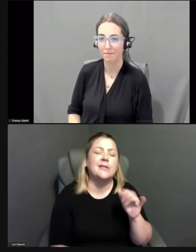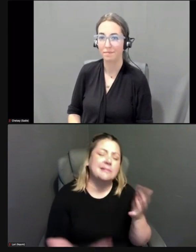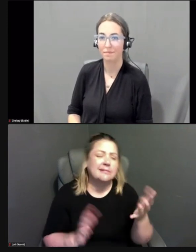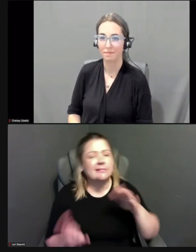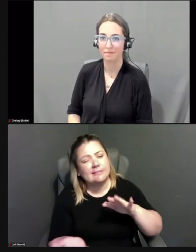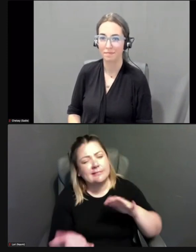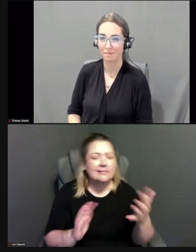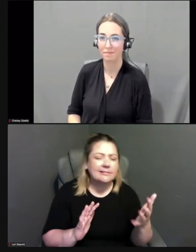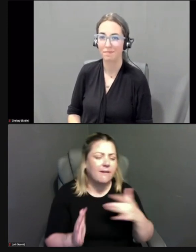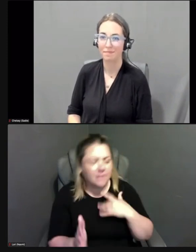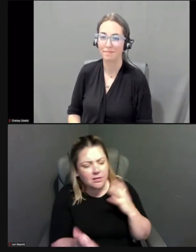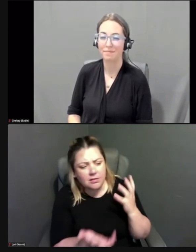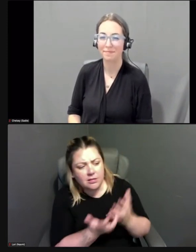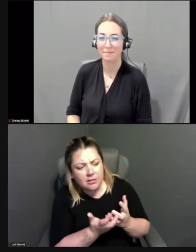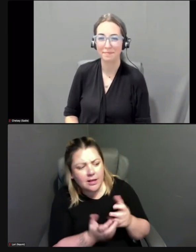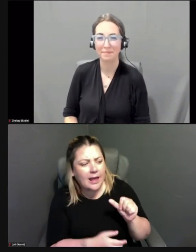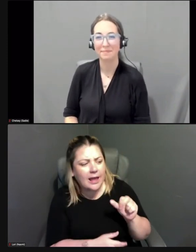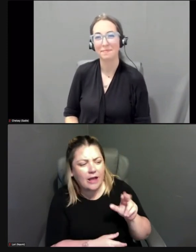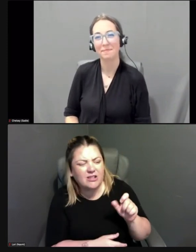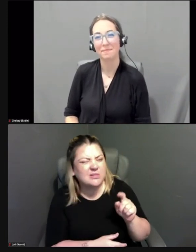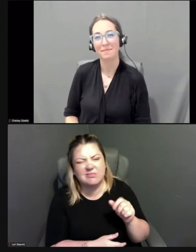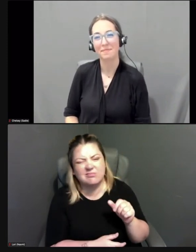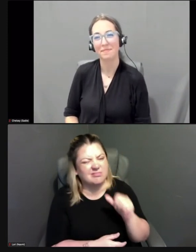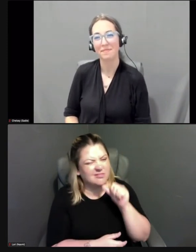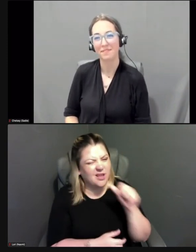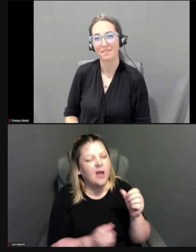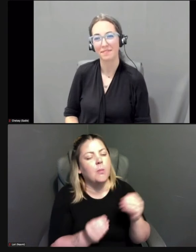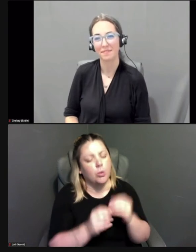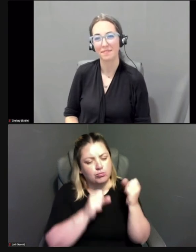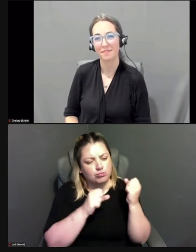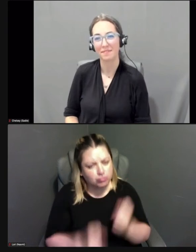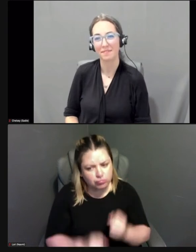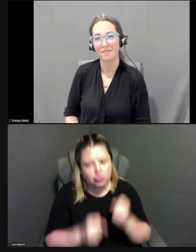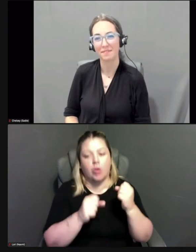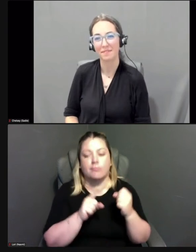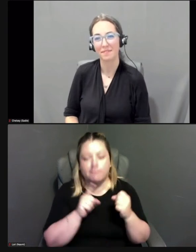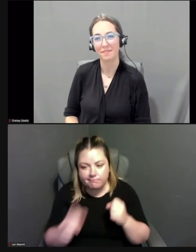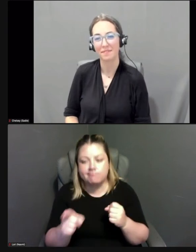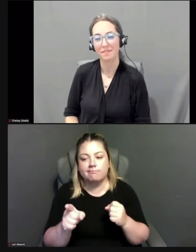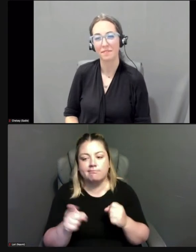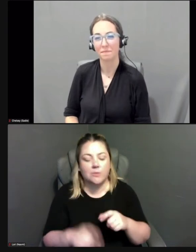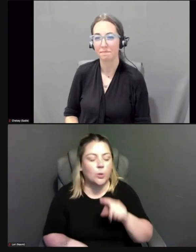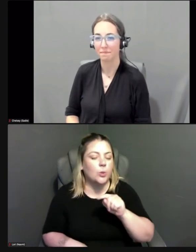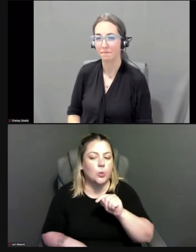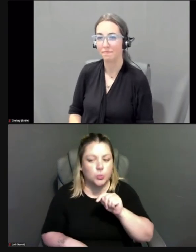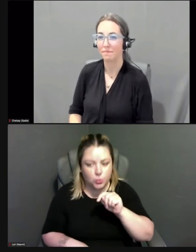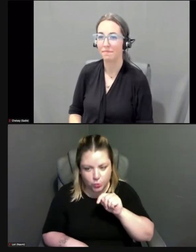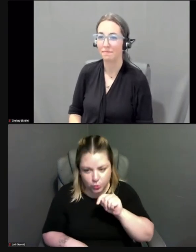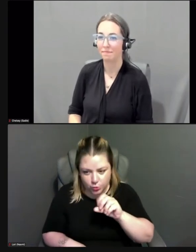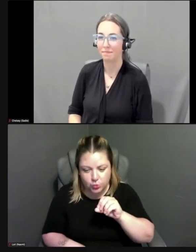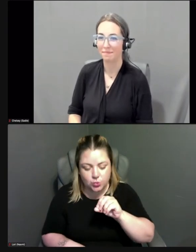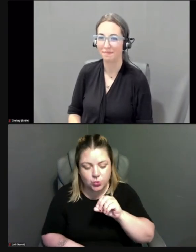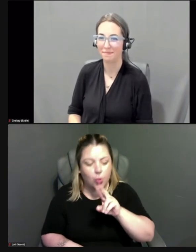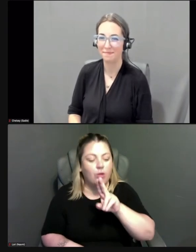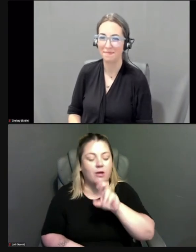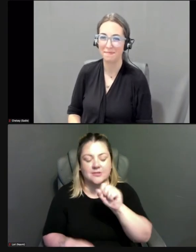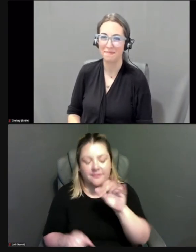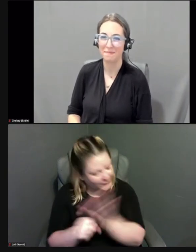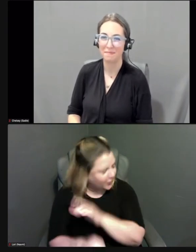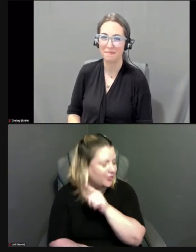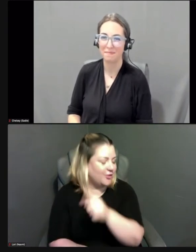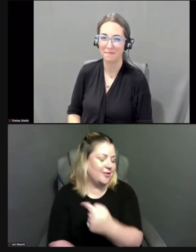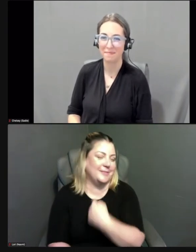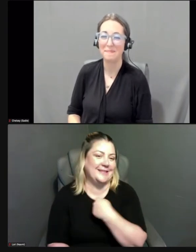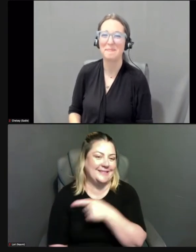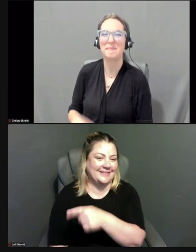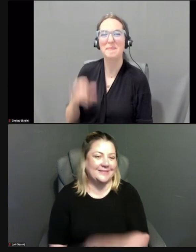as an Aries, but the vast majority of the time I'm like, oh yeah, Taurus was definitely right all along. Yeah. Man, I love